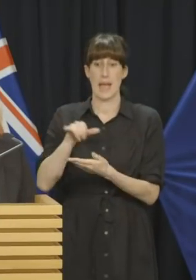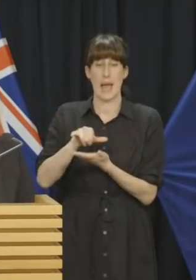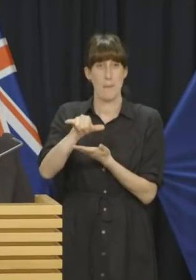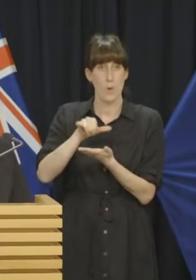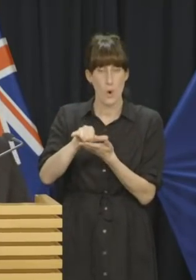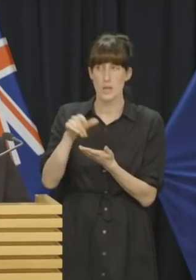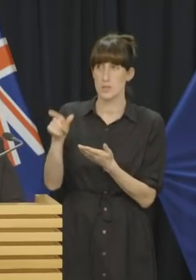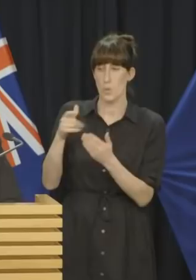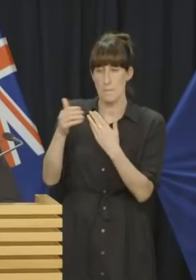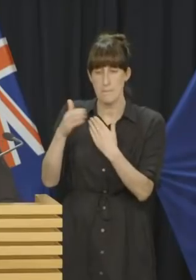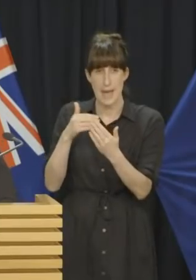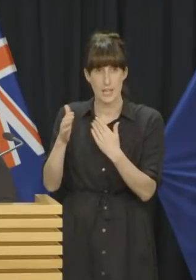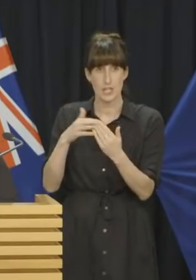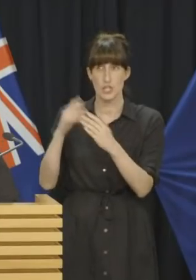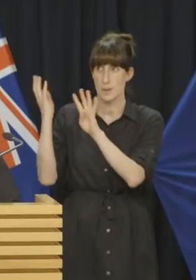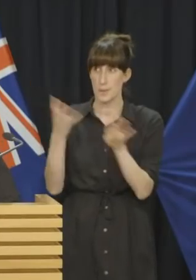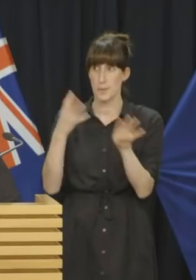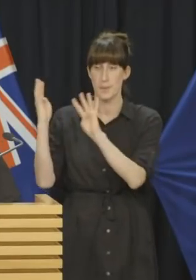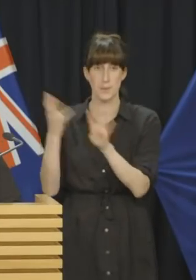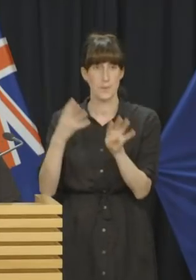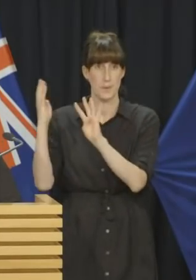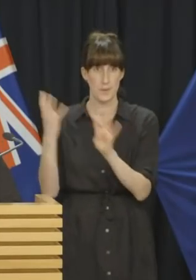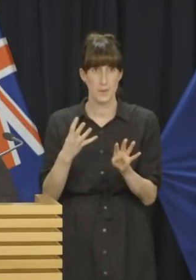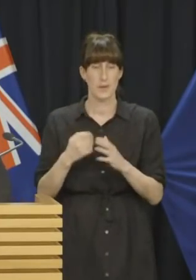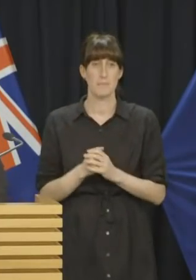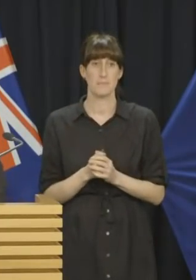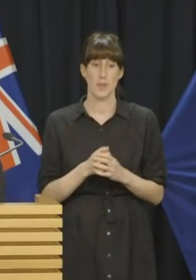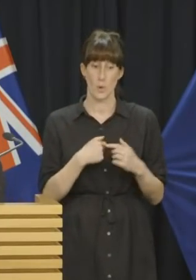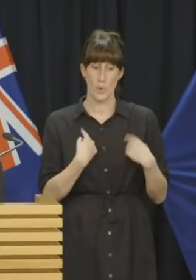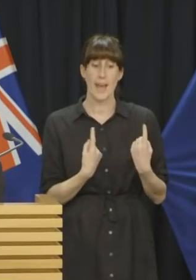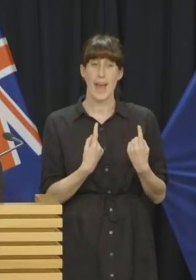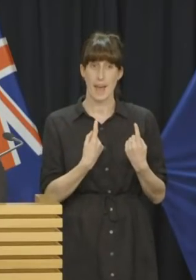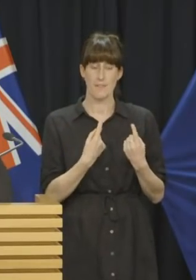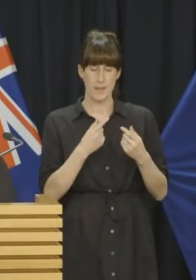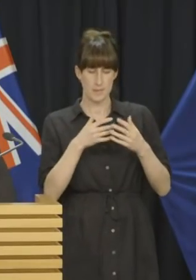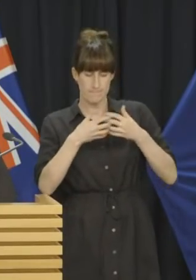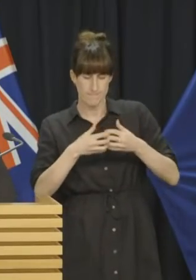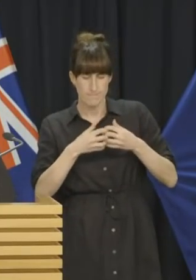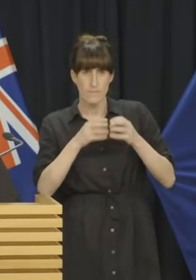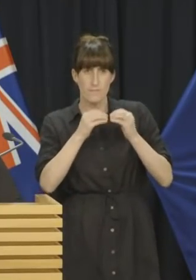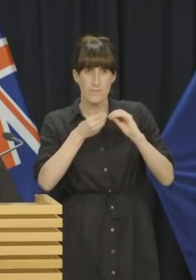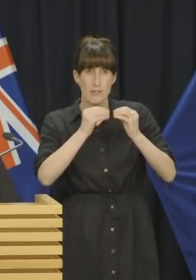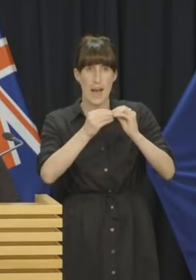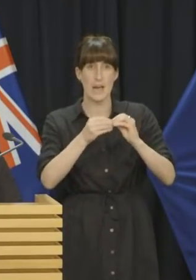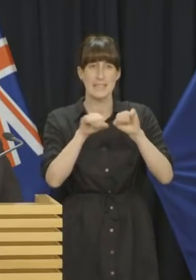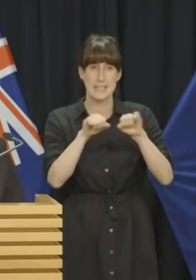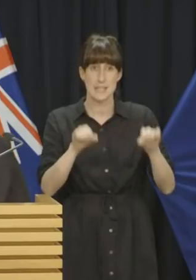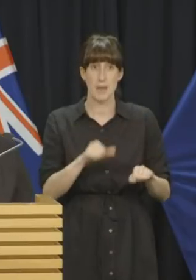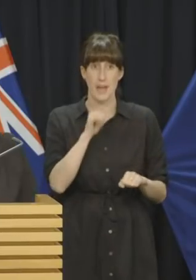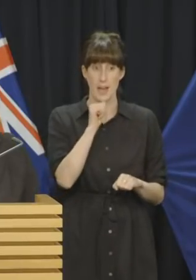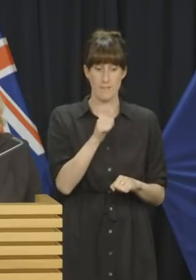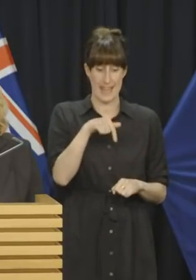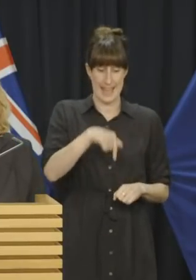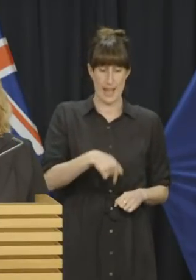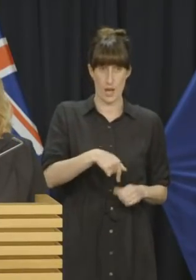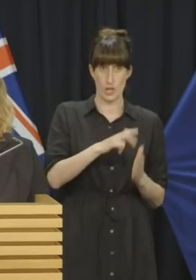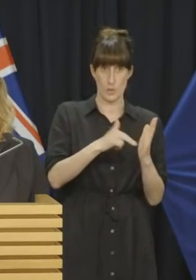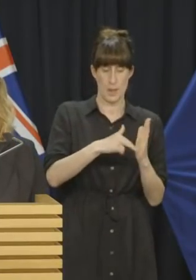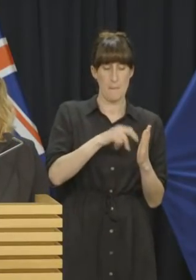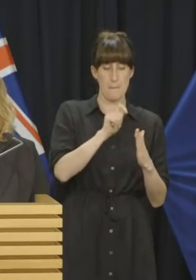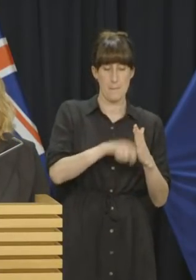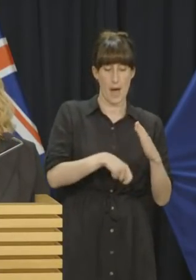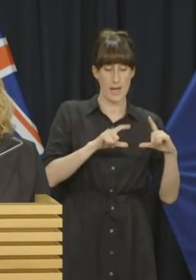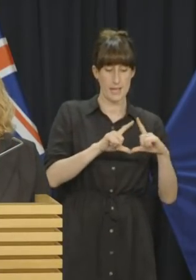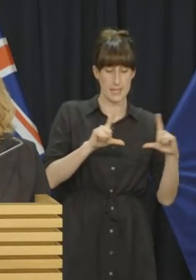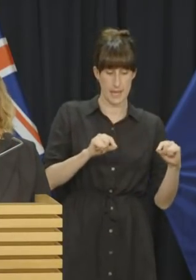the border. We have also been working on a system to ensure that anyone buying an airline ticket here has an allocated space